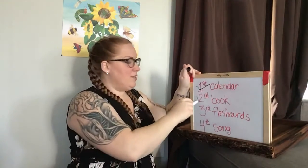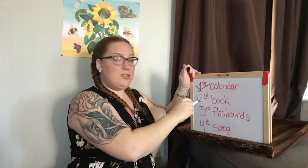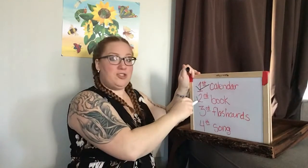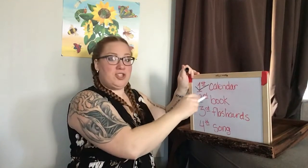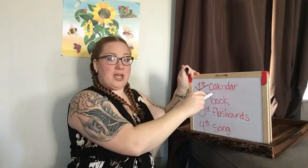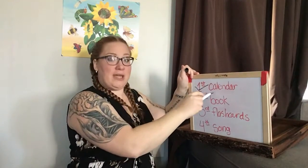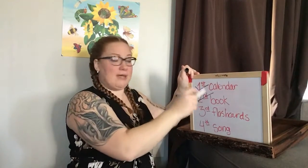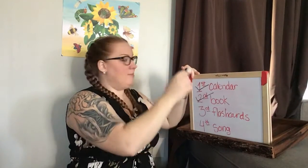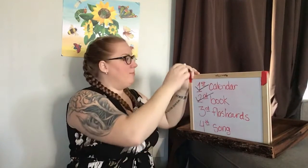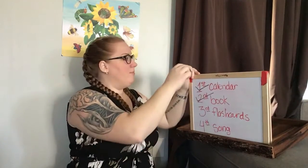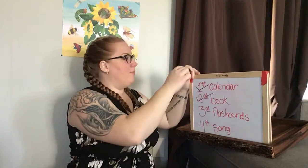Check.